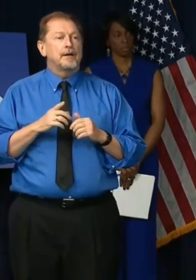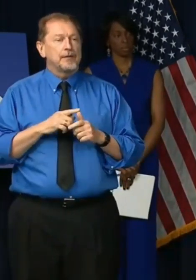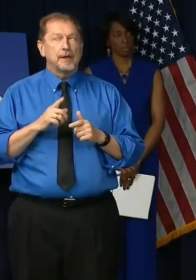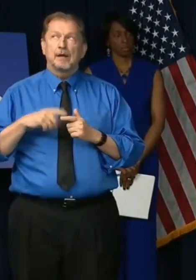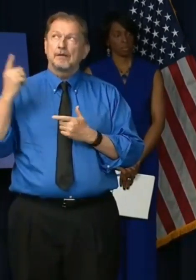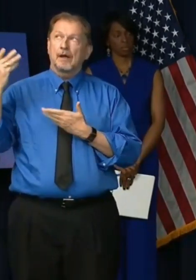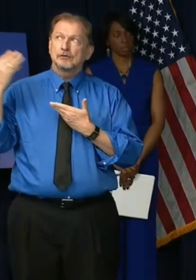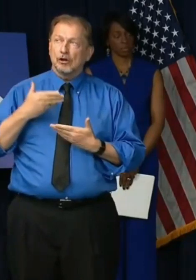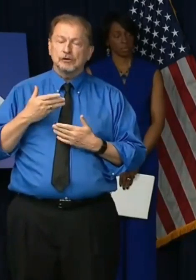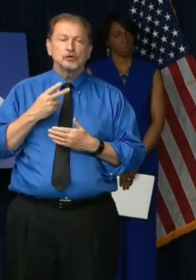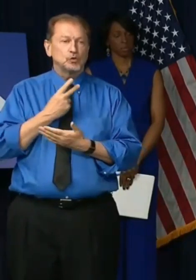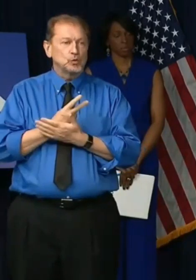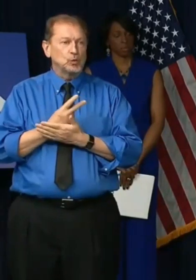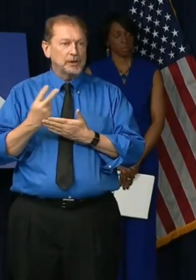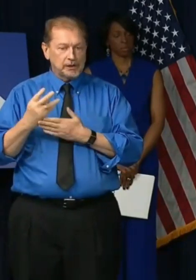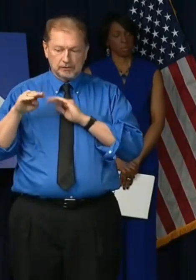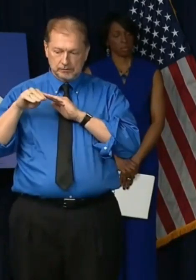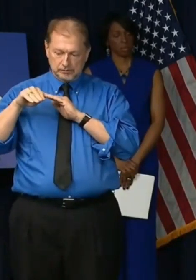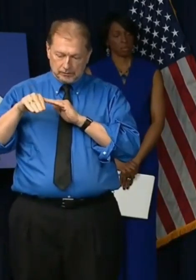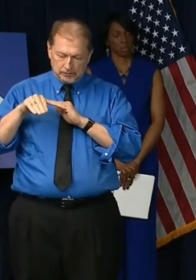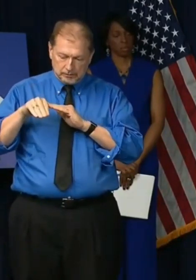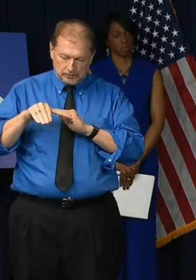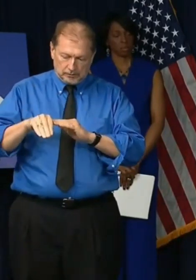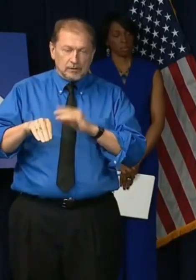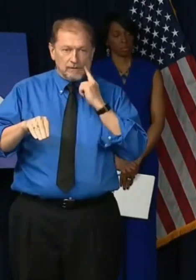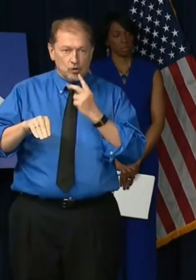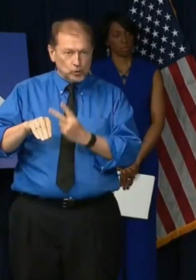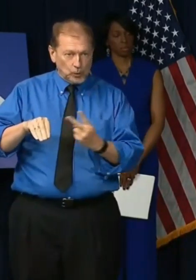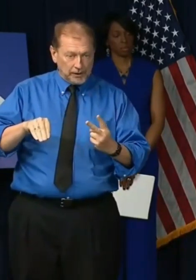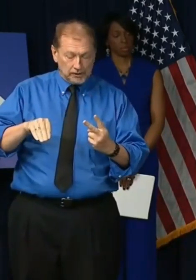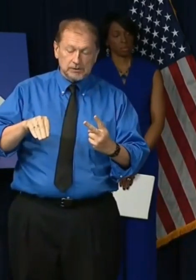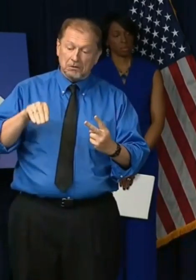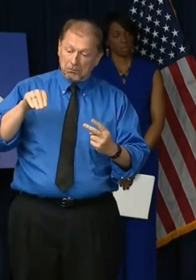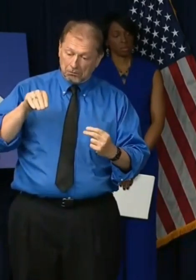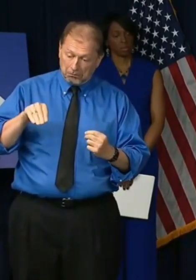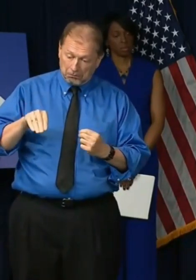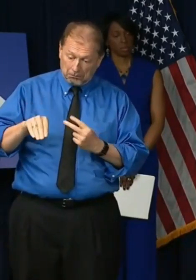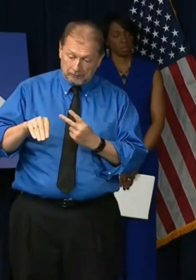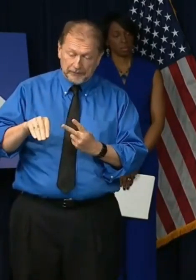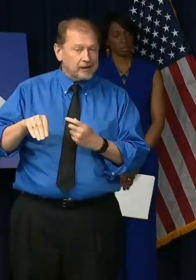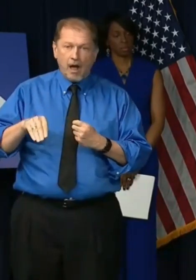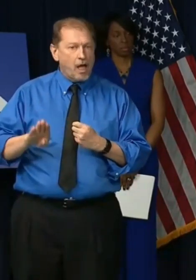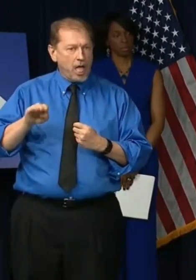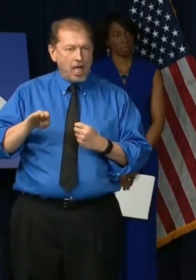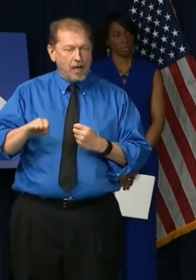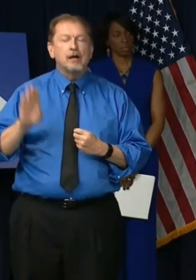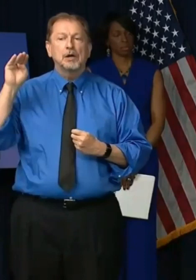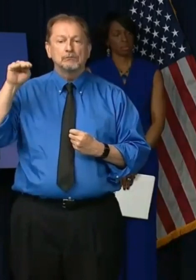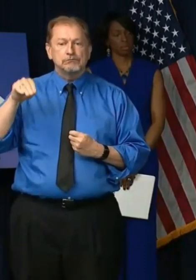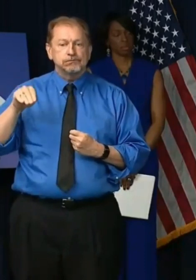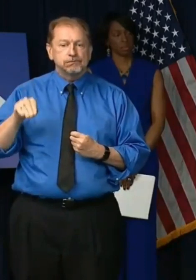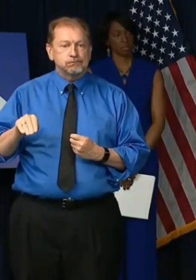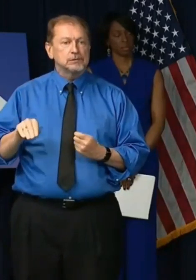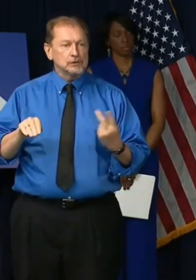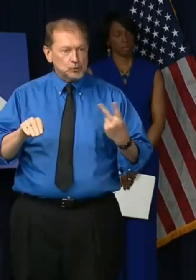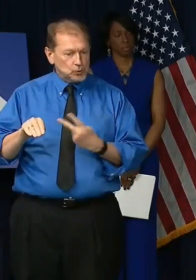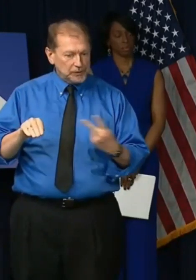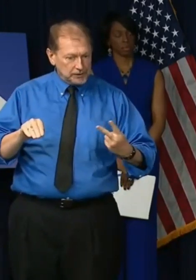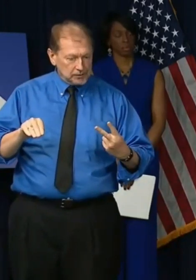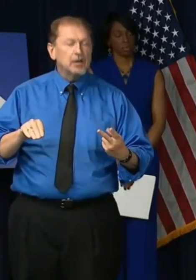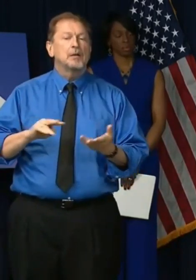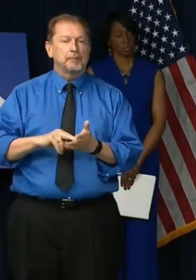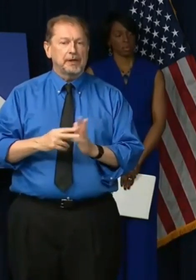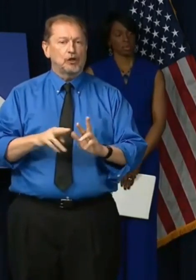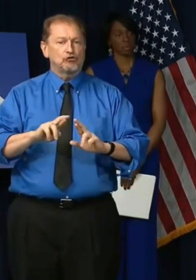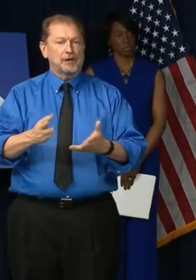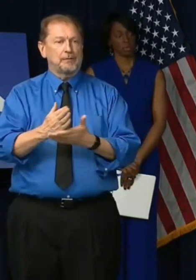suggestion of 14 days is the right one. And so seeing a downward movement 14 days in a row would give us a pretty good indication